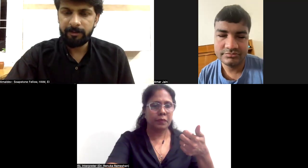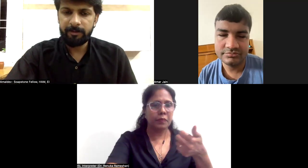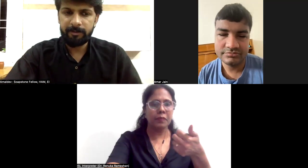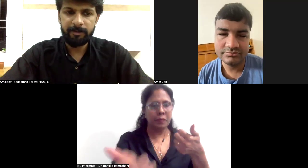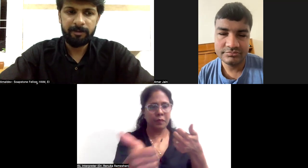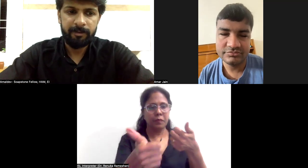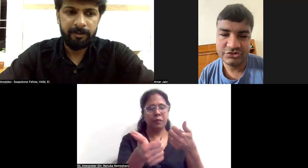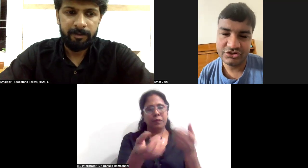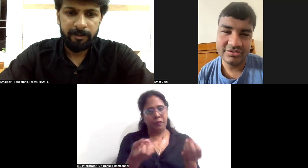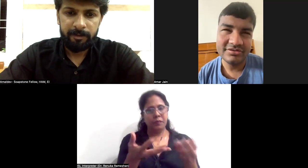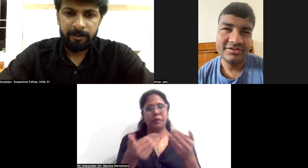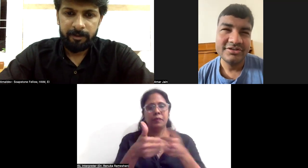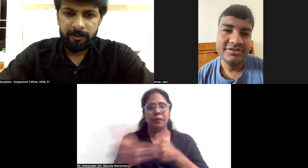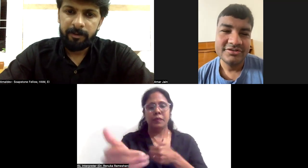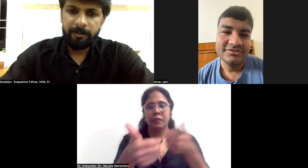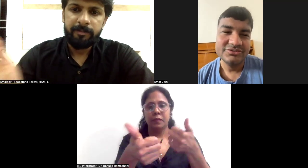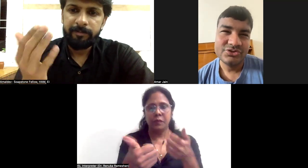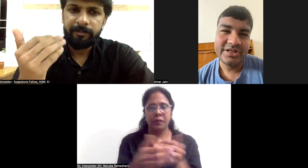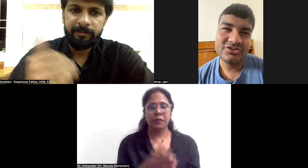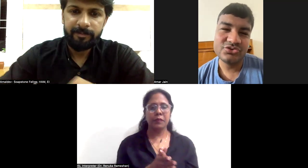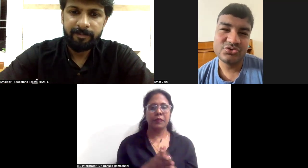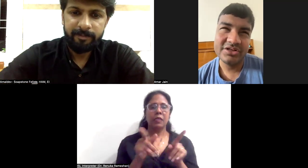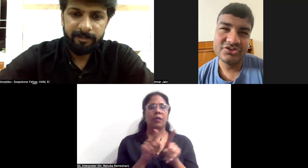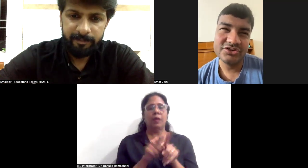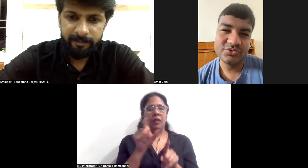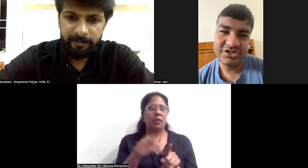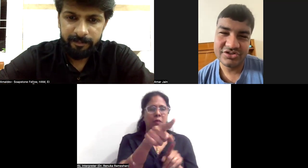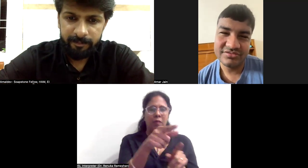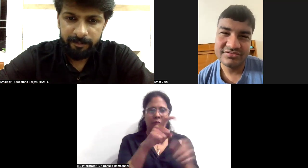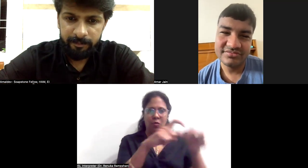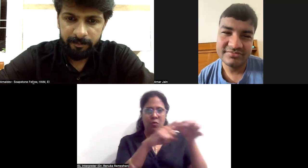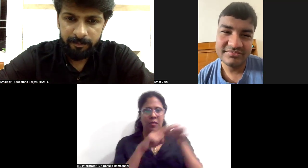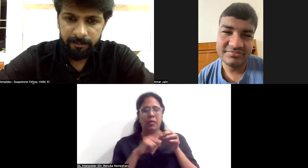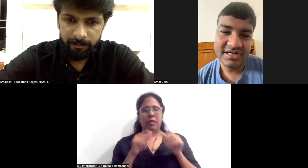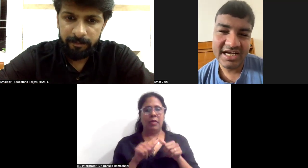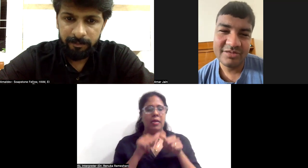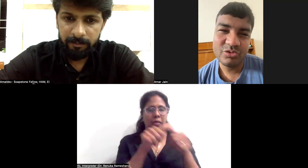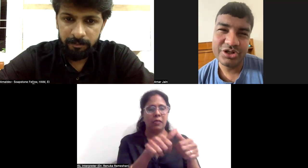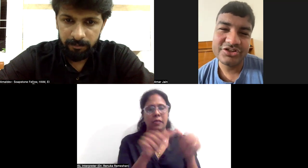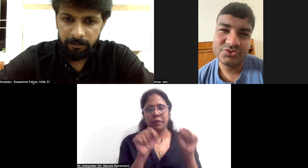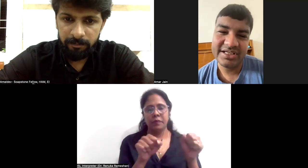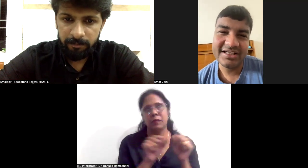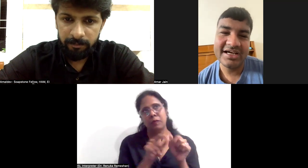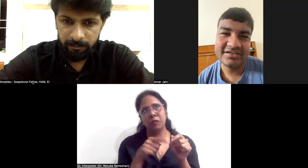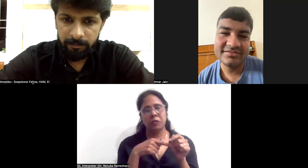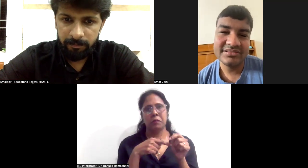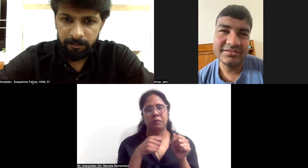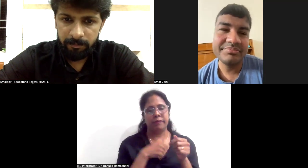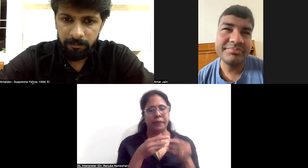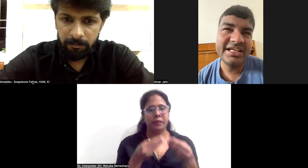Yes, you can go ahead. Sure. So I think just to answer this question, I'll put it this way,